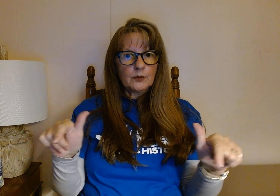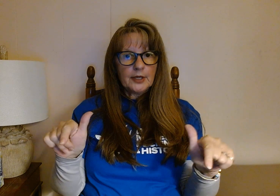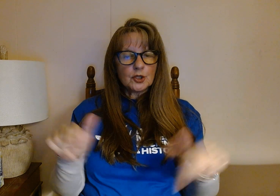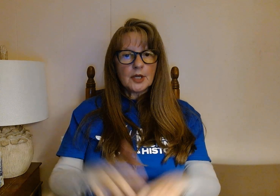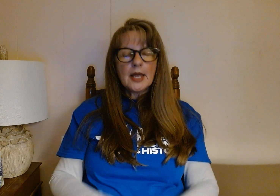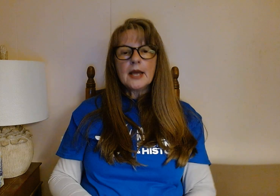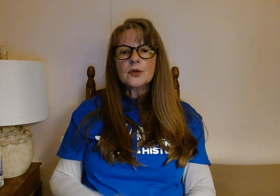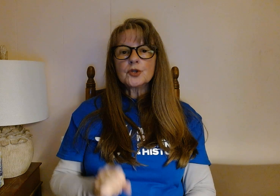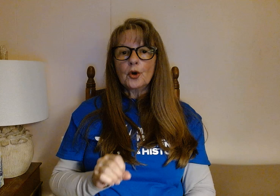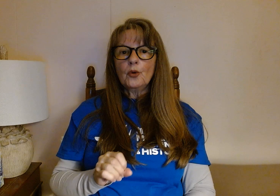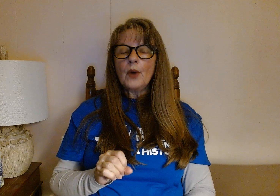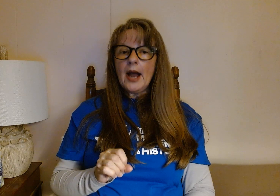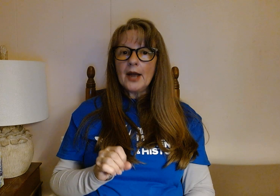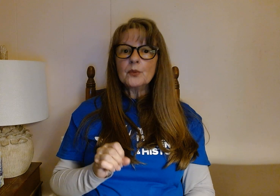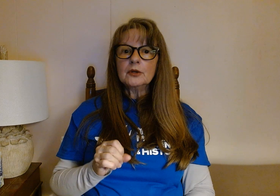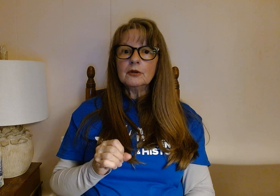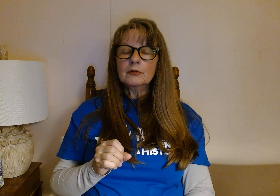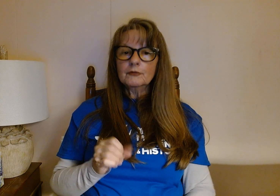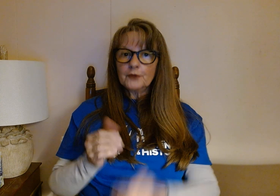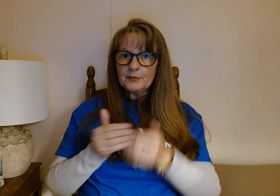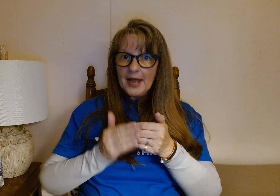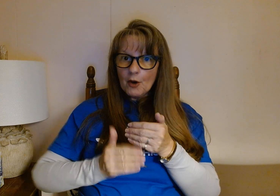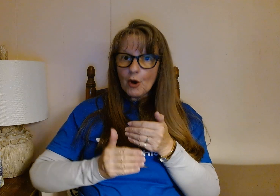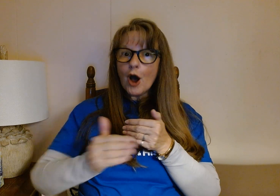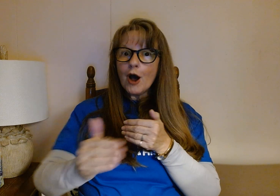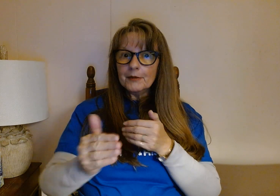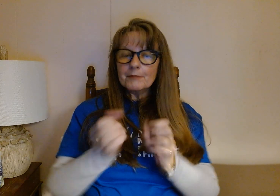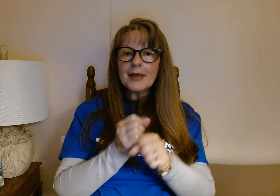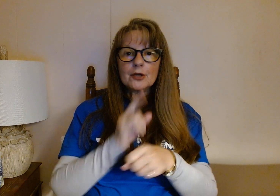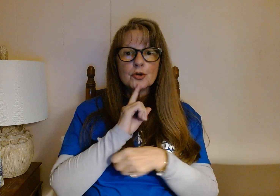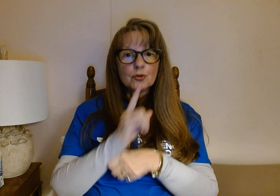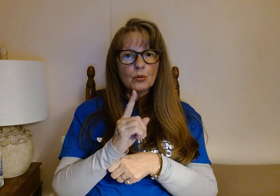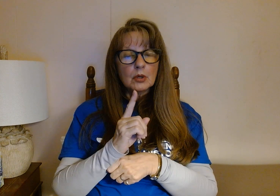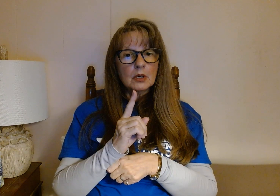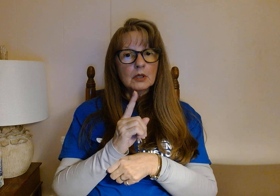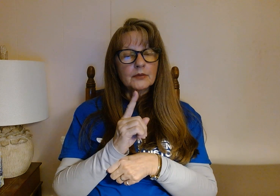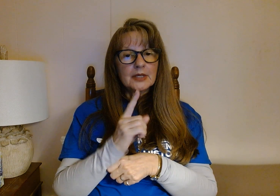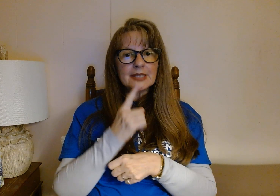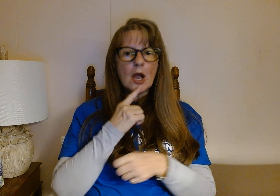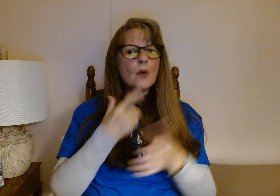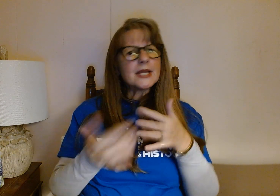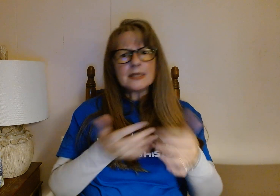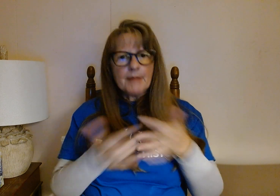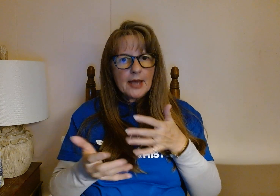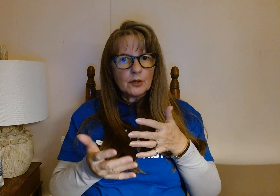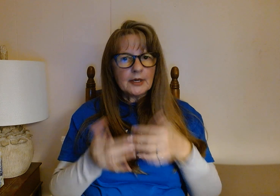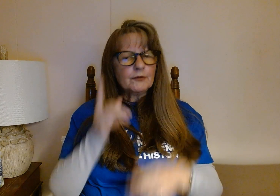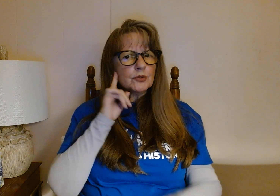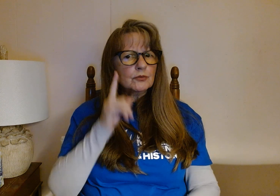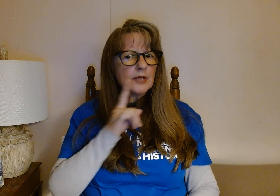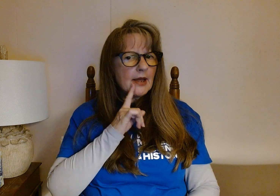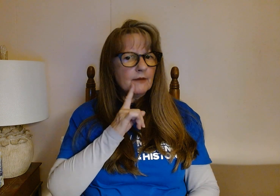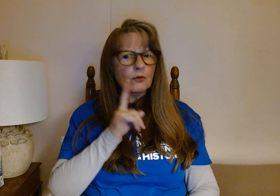language. So I will, from now on, make sure that say, oh, it doesn't matter if you do deaf or